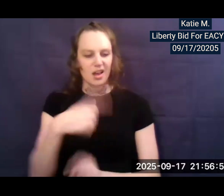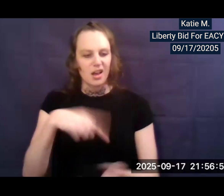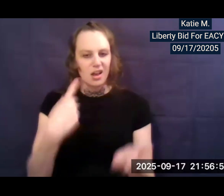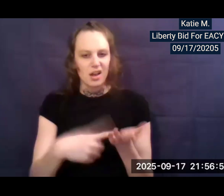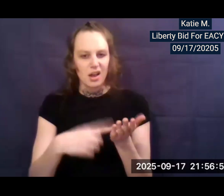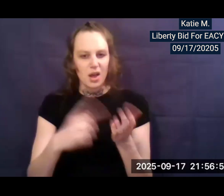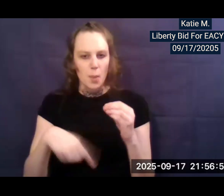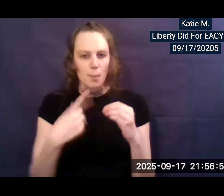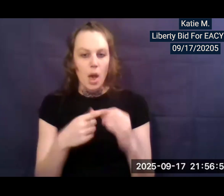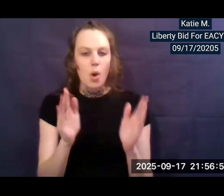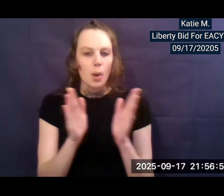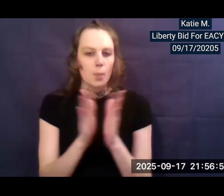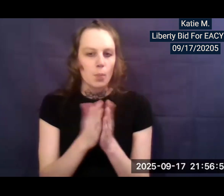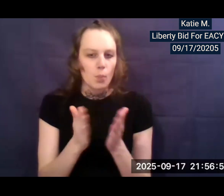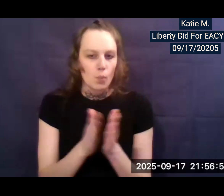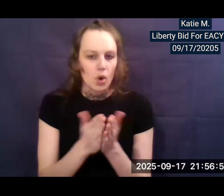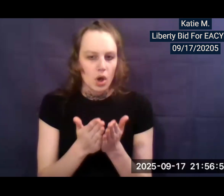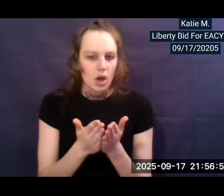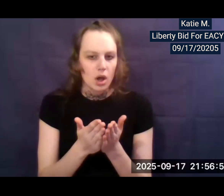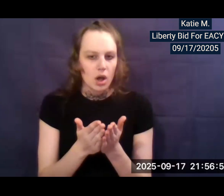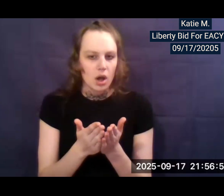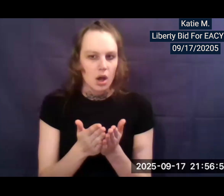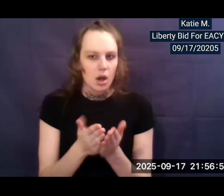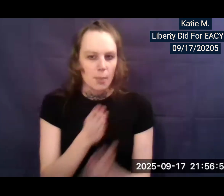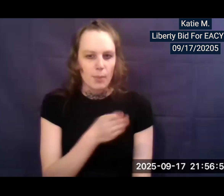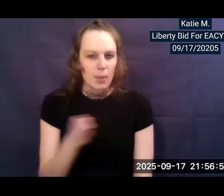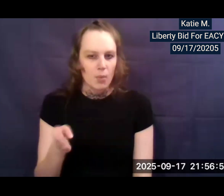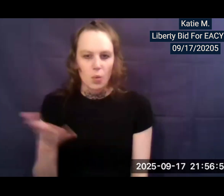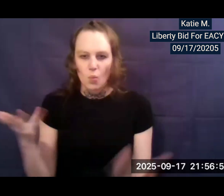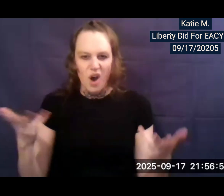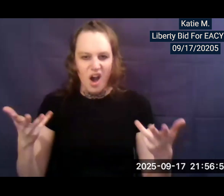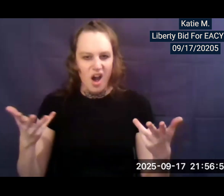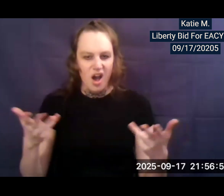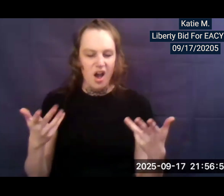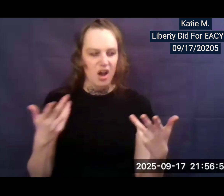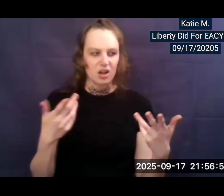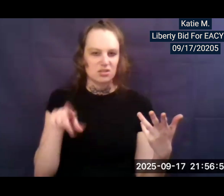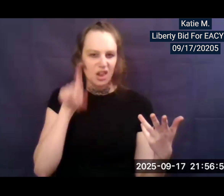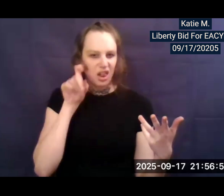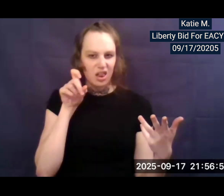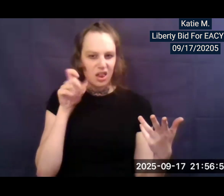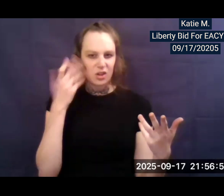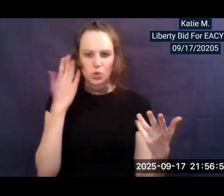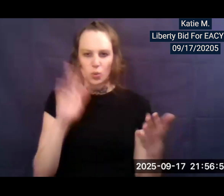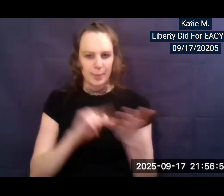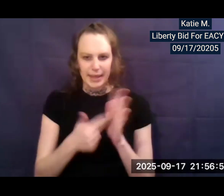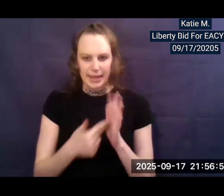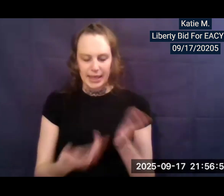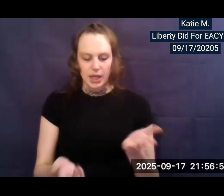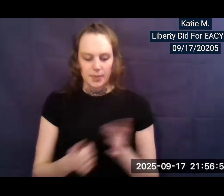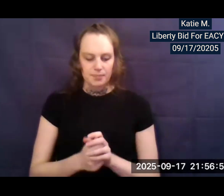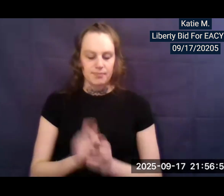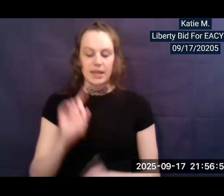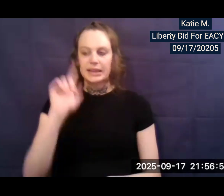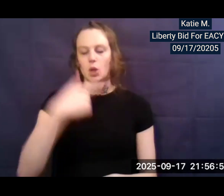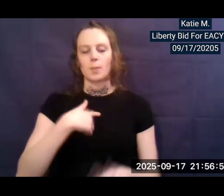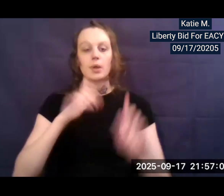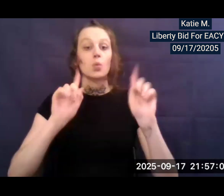keep that these meetings keep referring to? I didn't know anything about the big book about Alcoholics Anonymous. Eventually I went to rehab. We would read the big